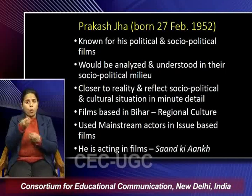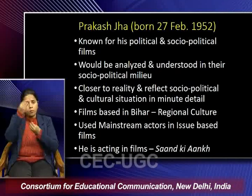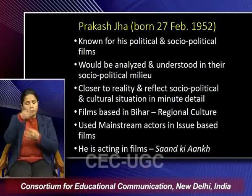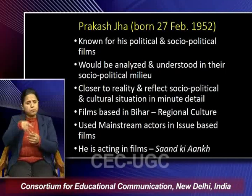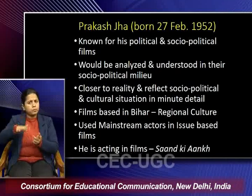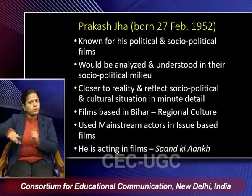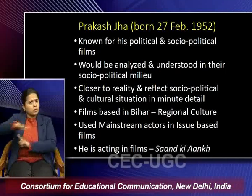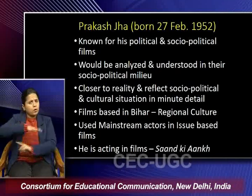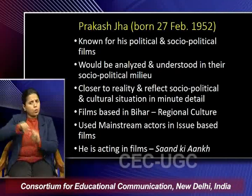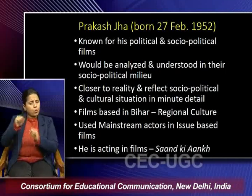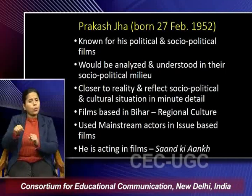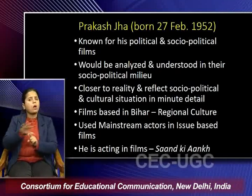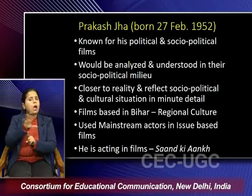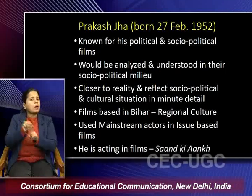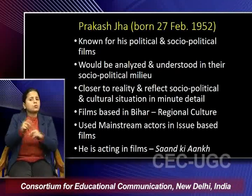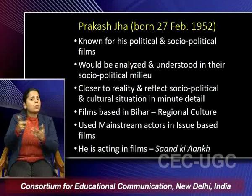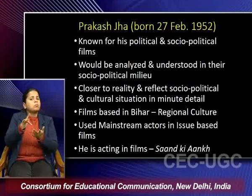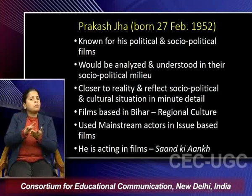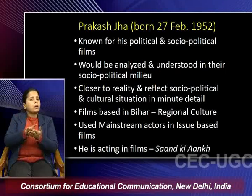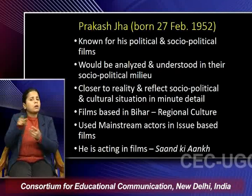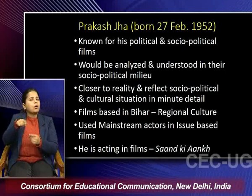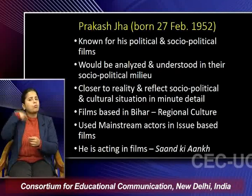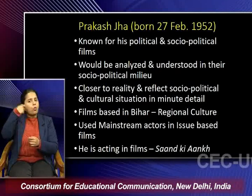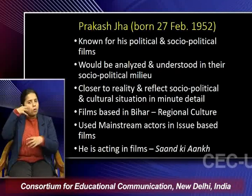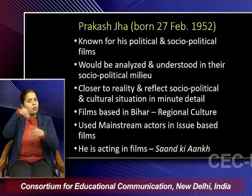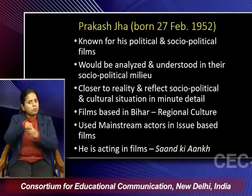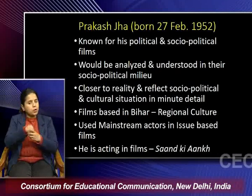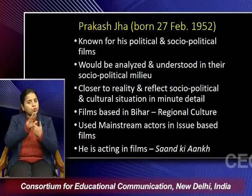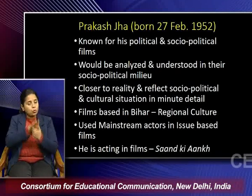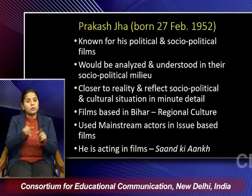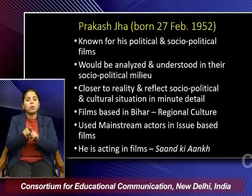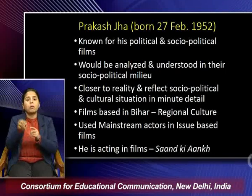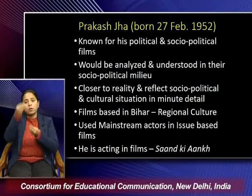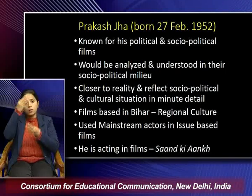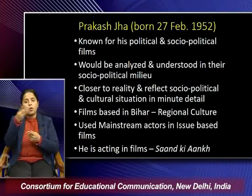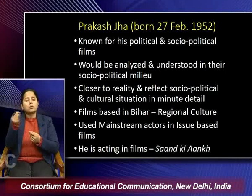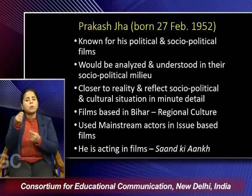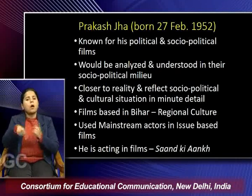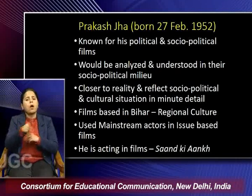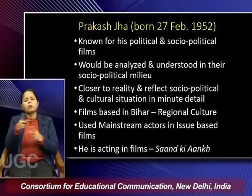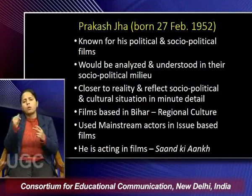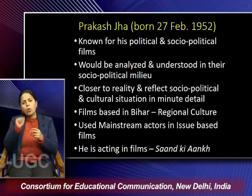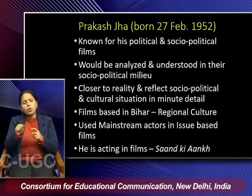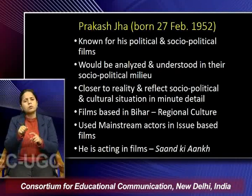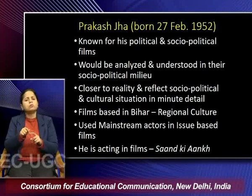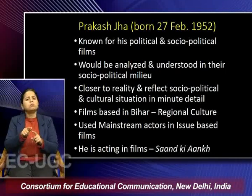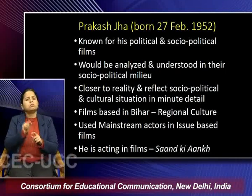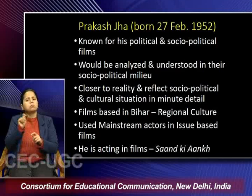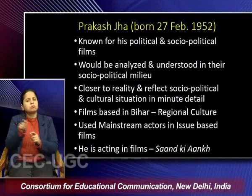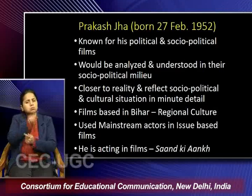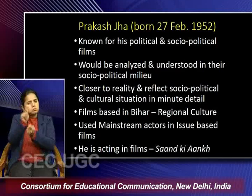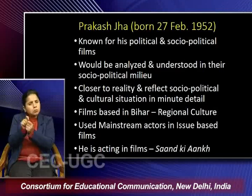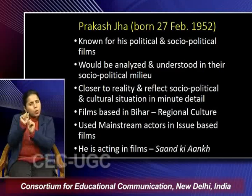regional culture of that place, but they are also trying to communicate the specificities of that particular culture as